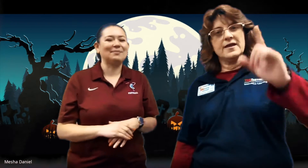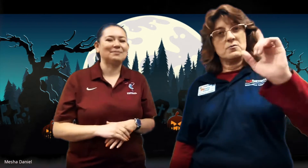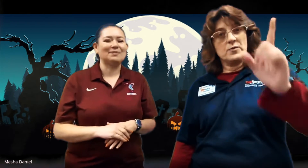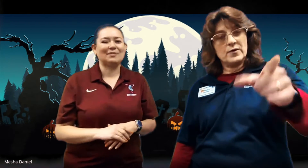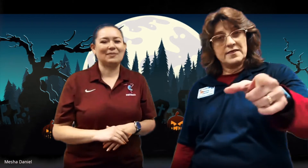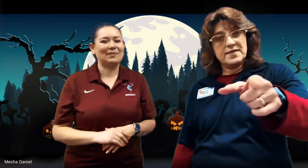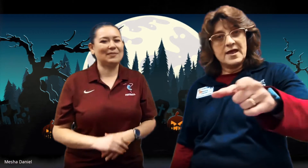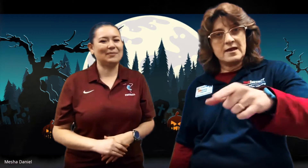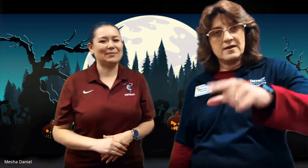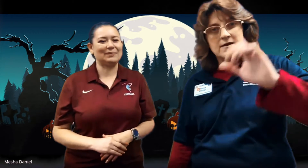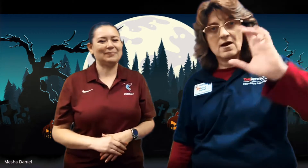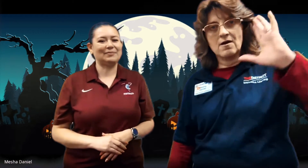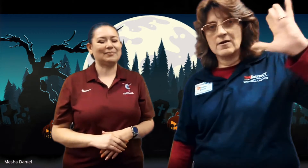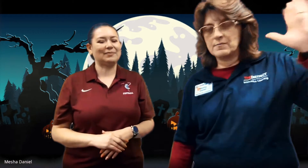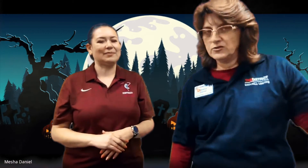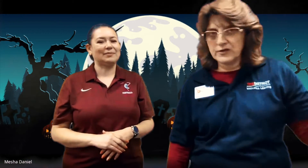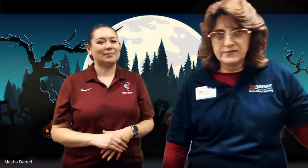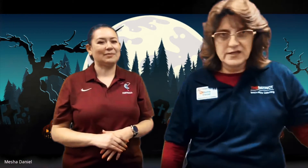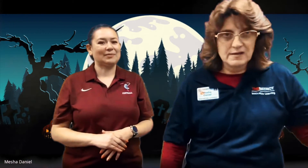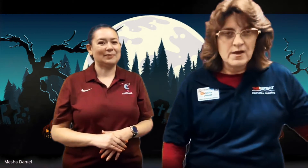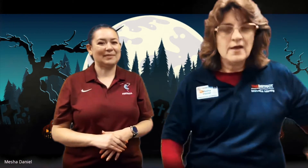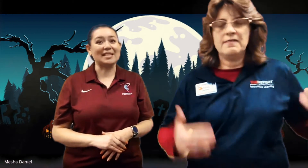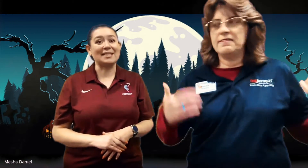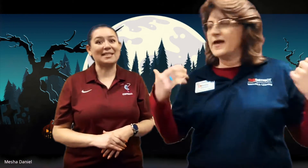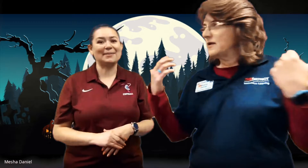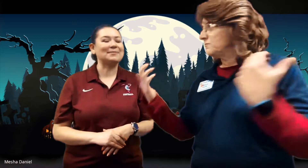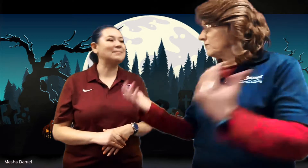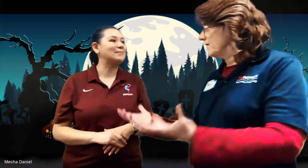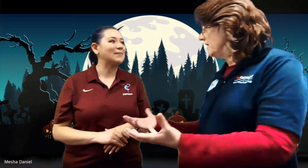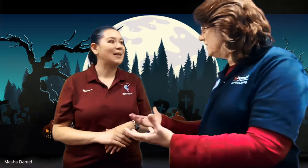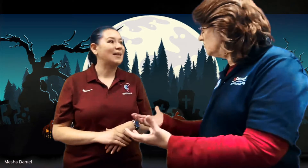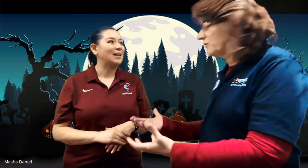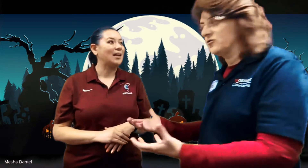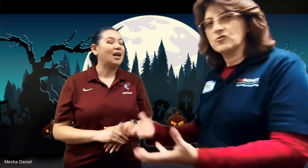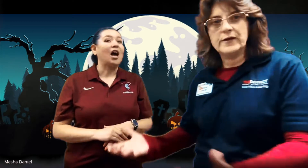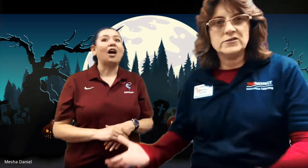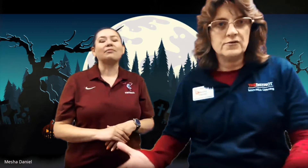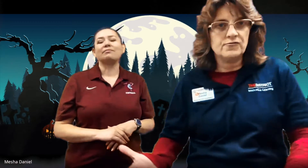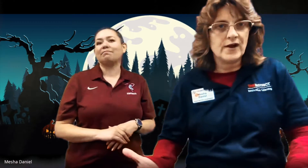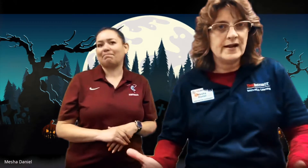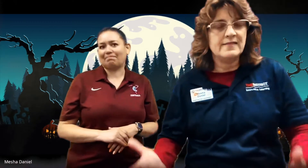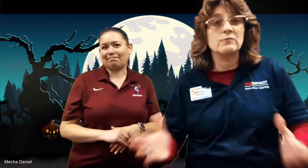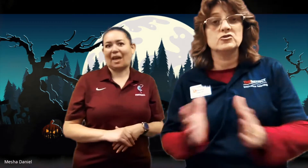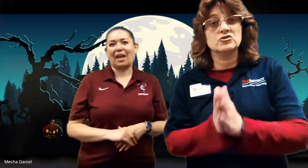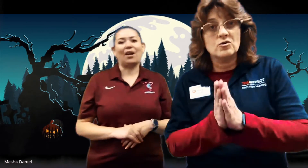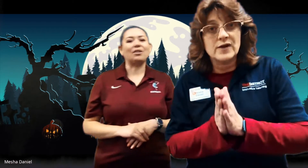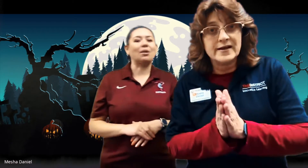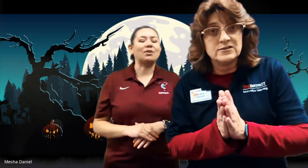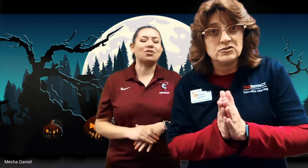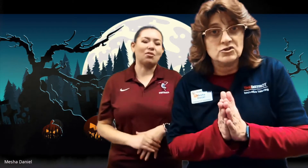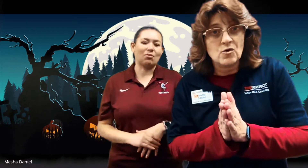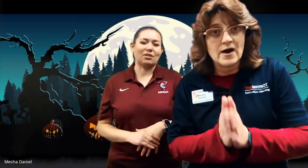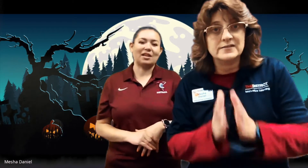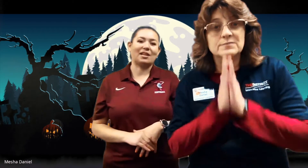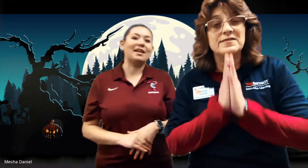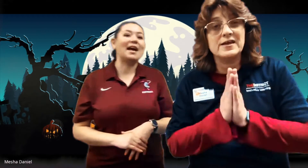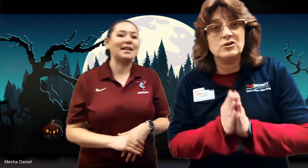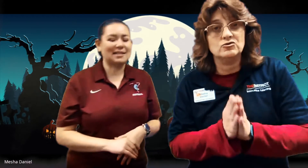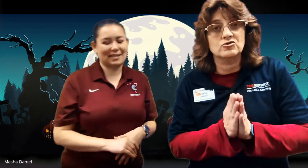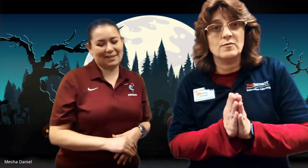We want to thank our administrative team that provided us with treats on Friday. That was so nice and so awesome. Yes. Thank you so much